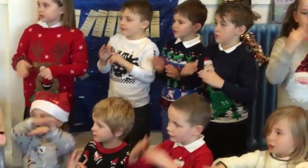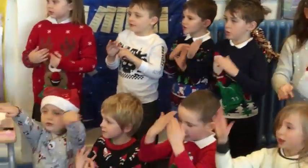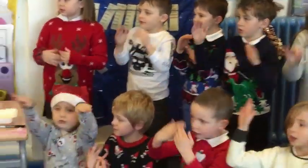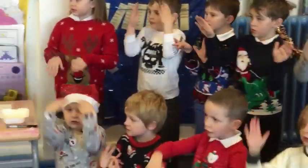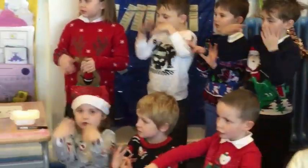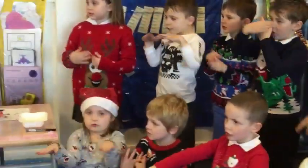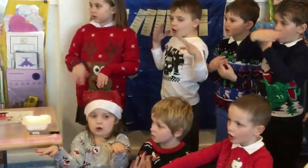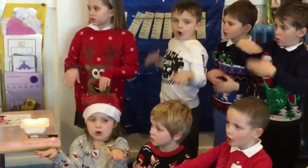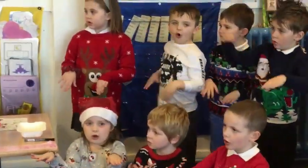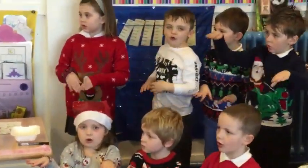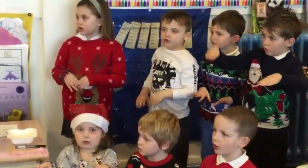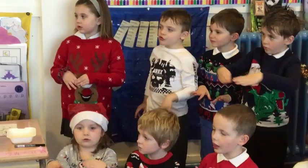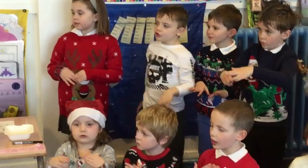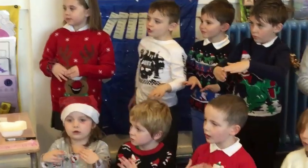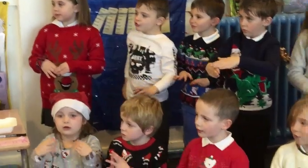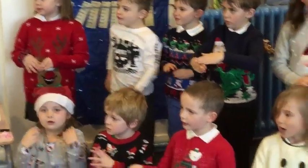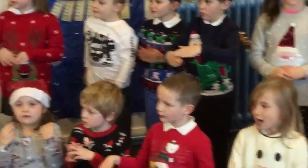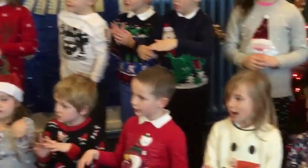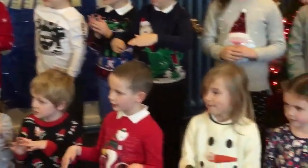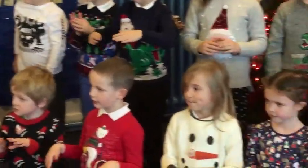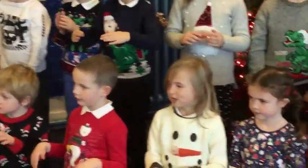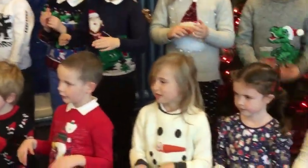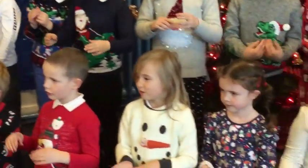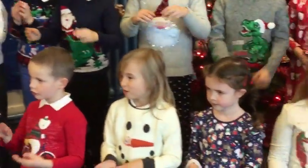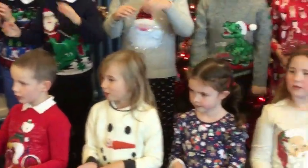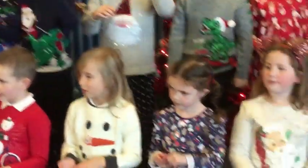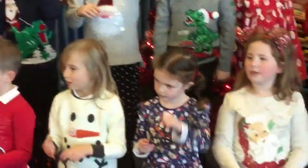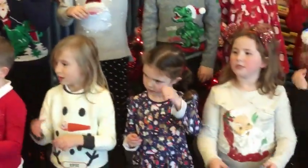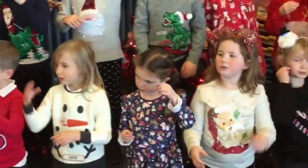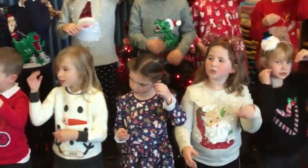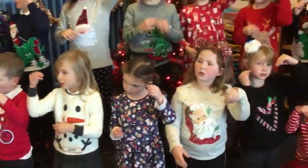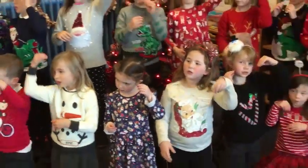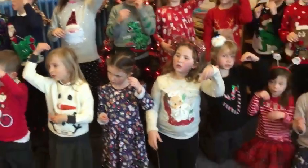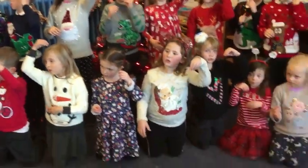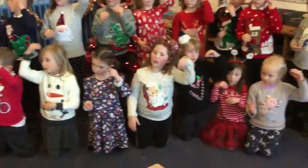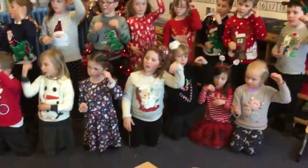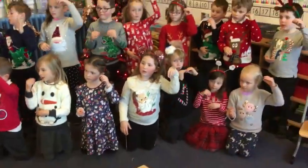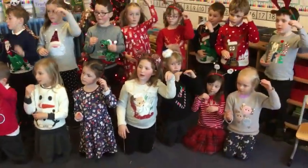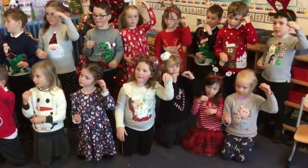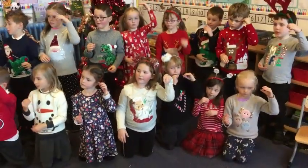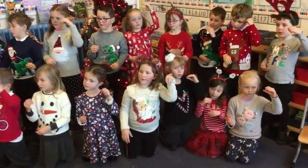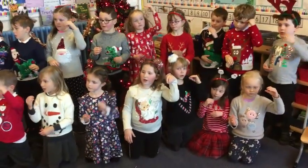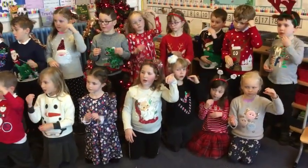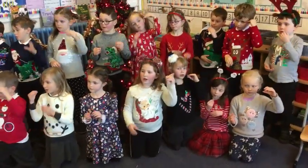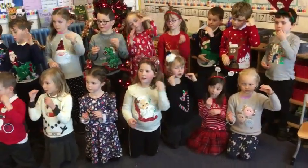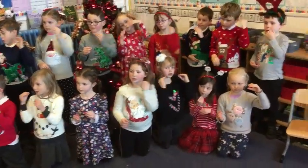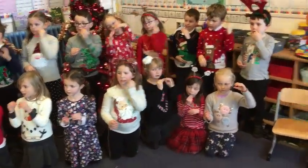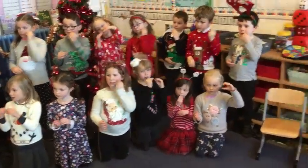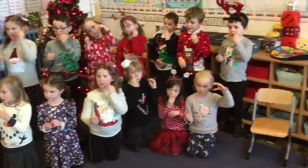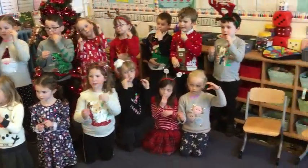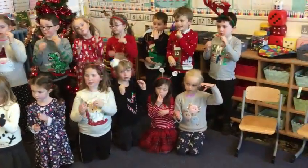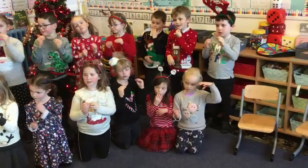toys beneath the tree so tall. M is for the mistletoe where everyone